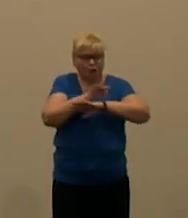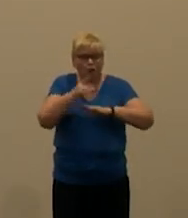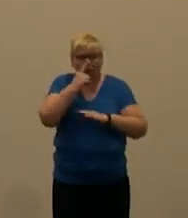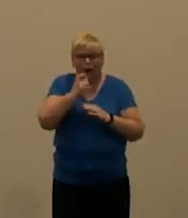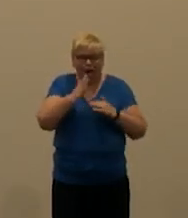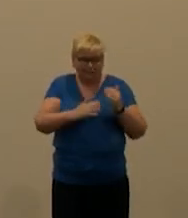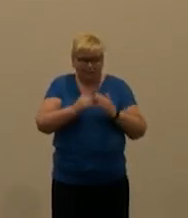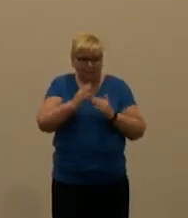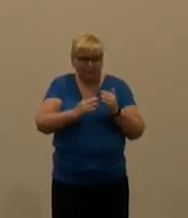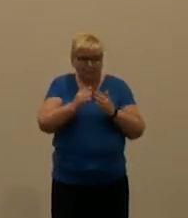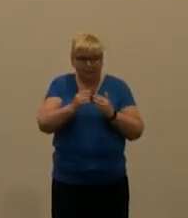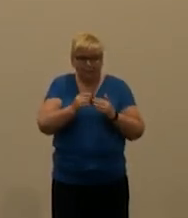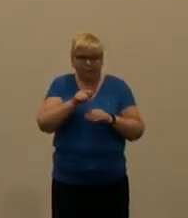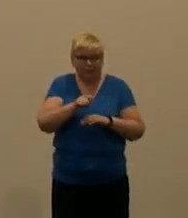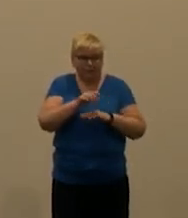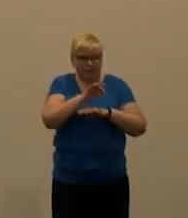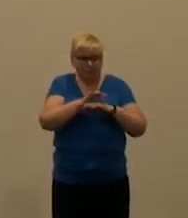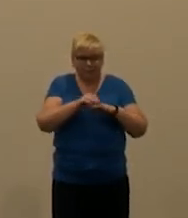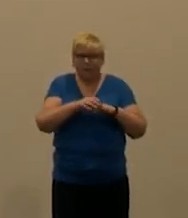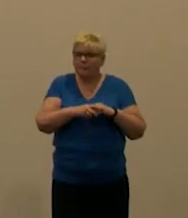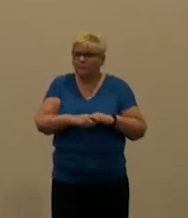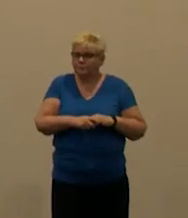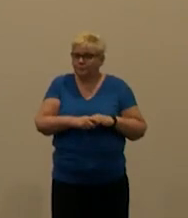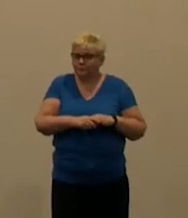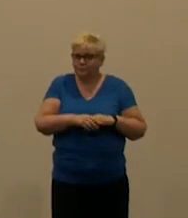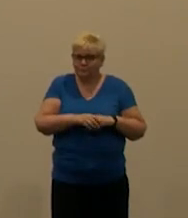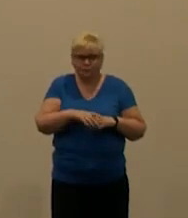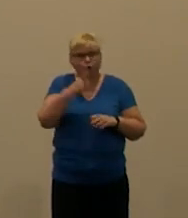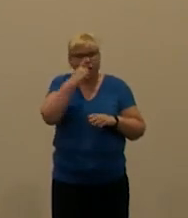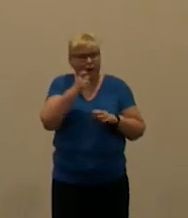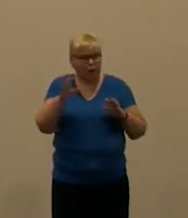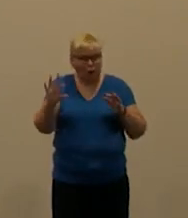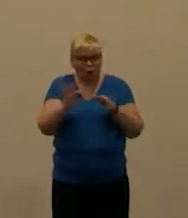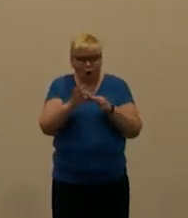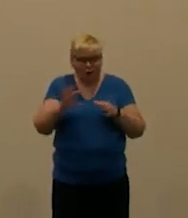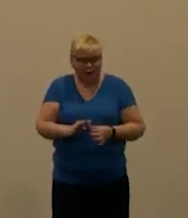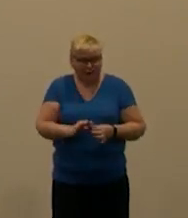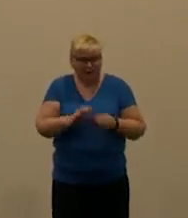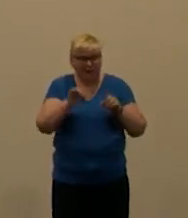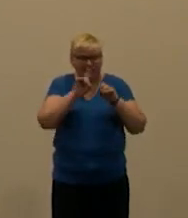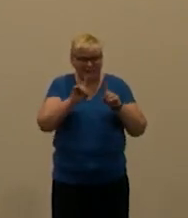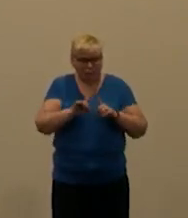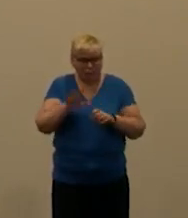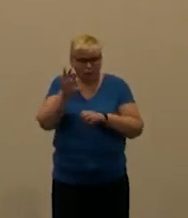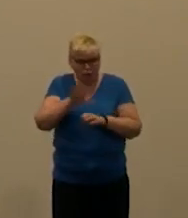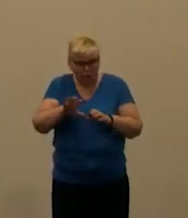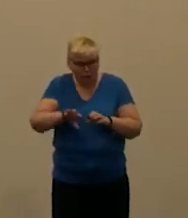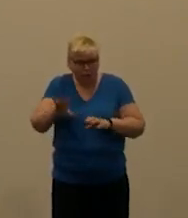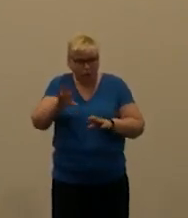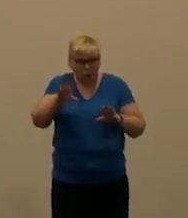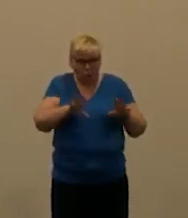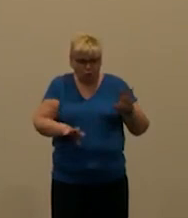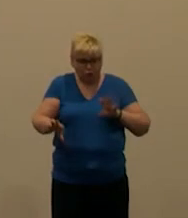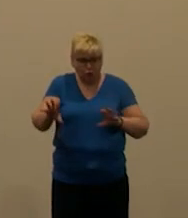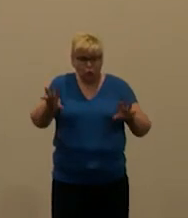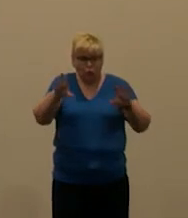up hub-and-spoke network architecture over Virtual WAN. You can connect different Asia regions together, so at